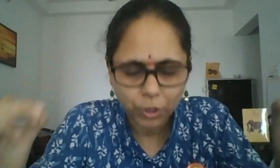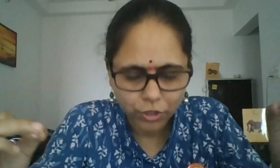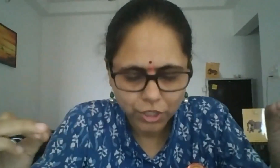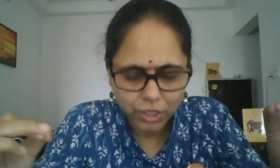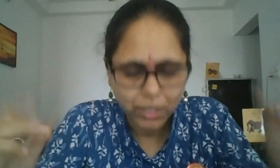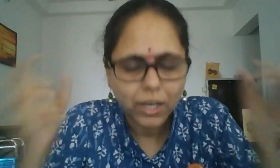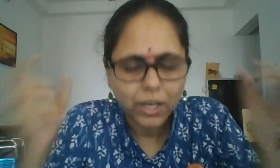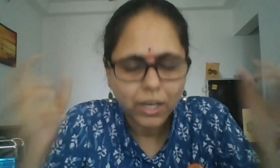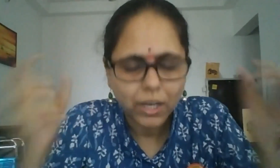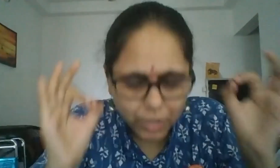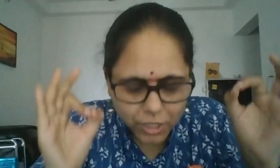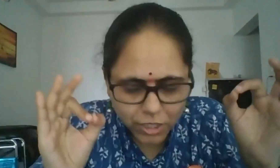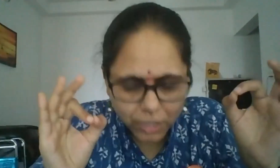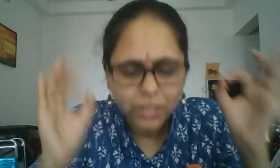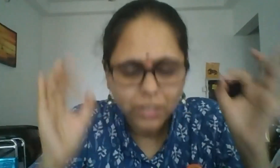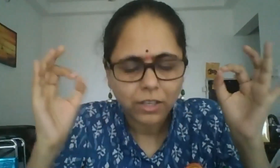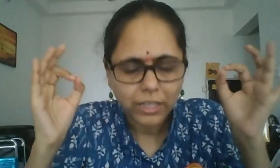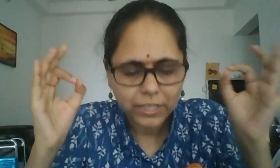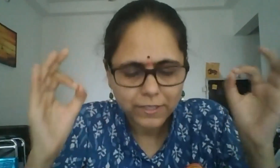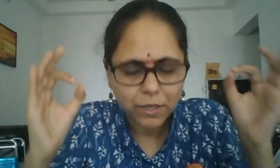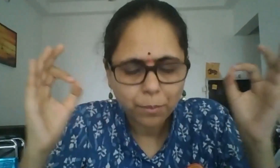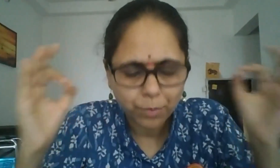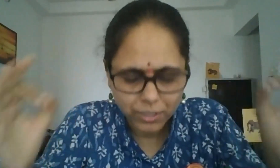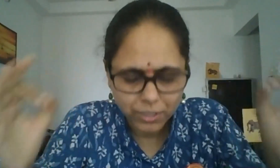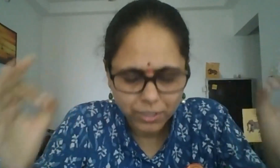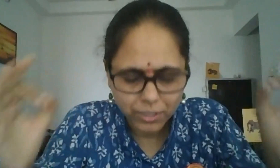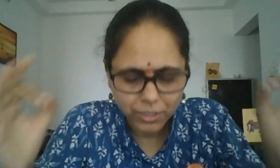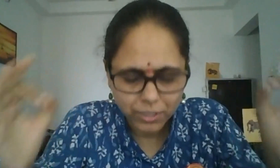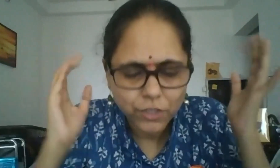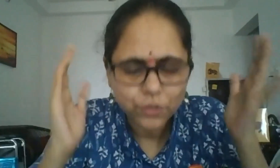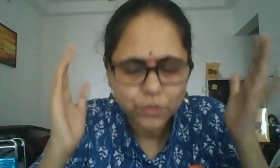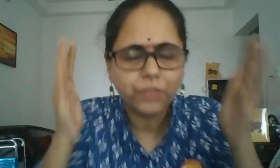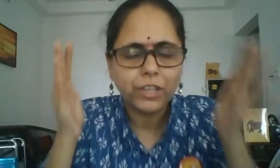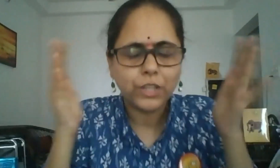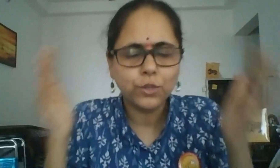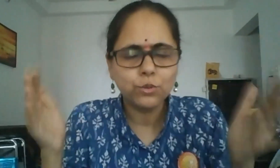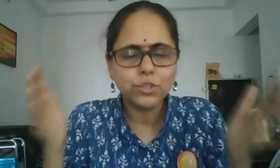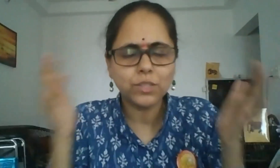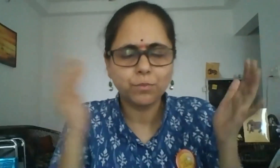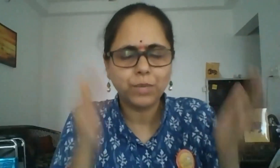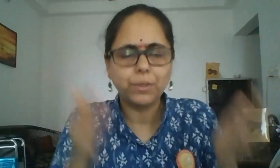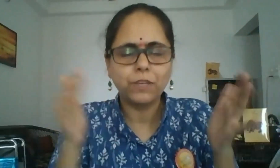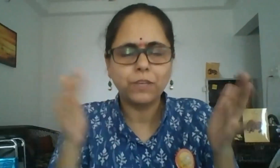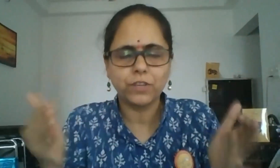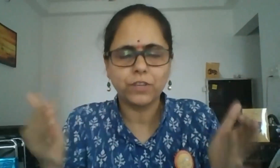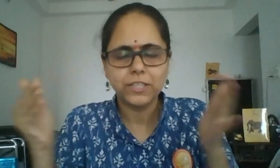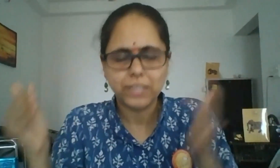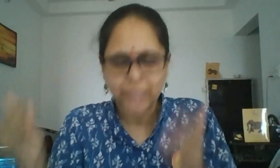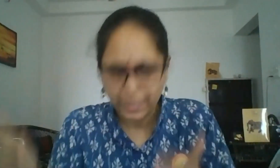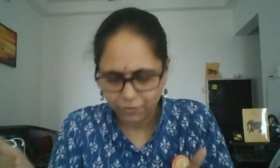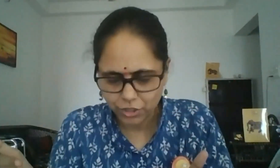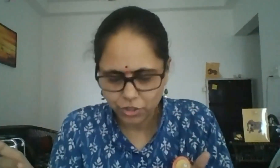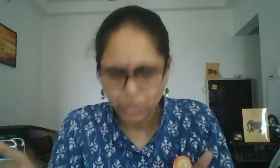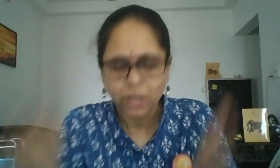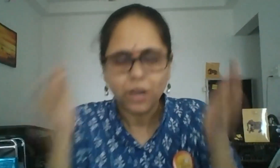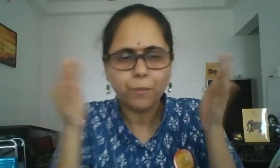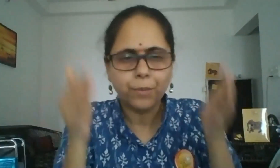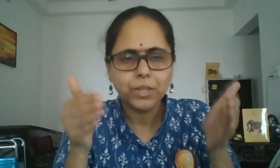terminology. A person is a person first, so we will use people first language. A person